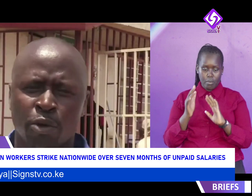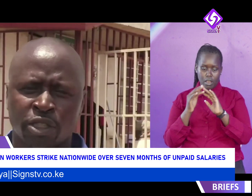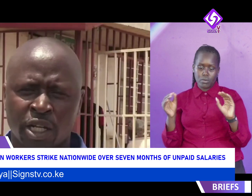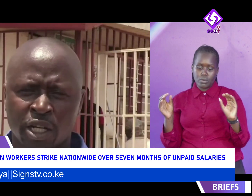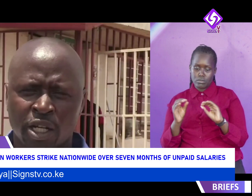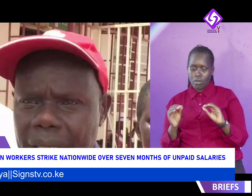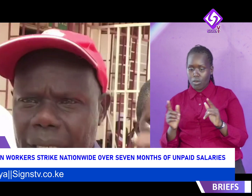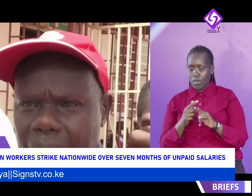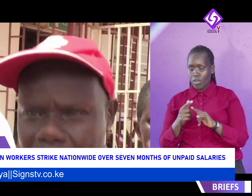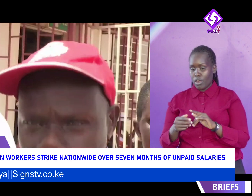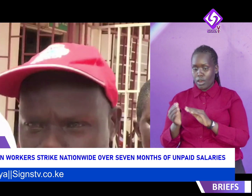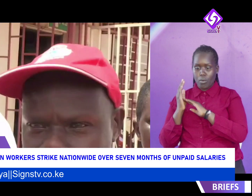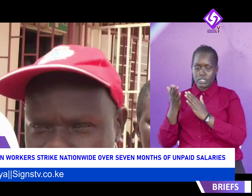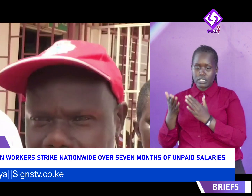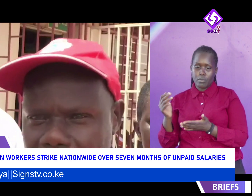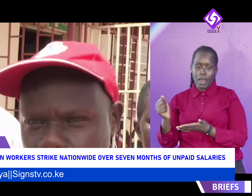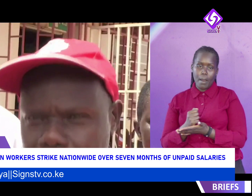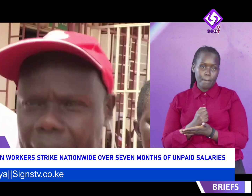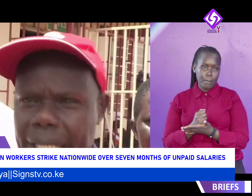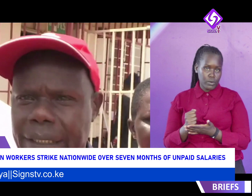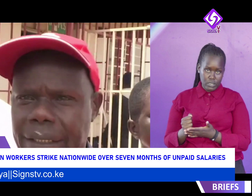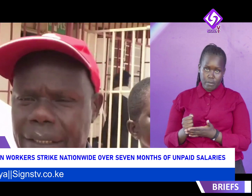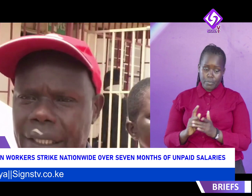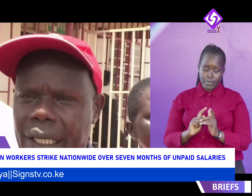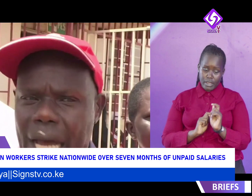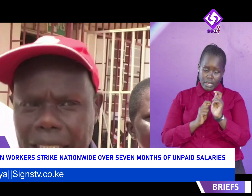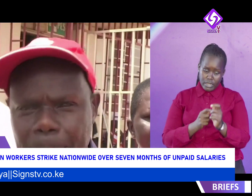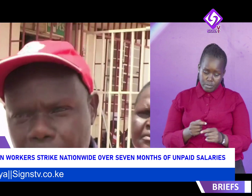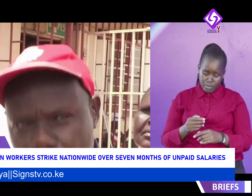posta. Our dignity and honor has been dropped